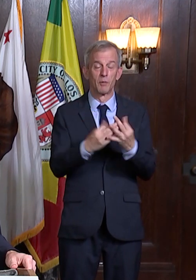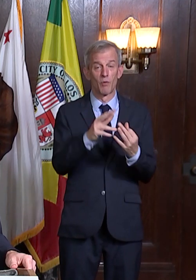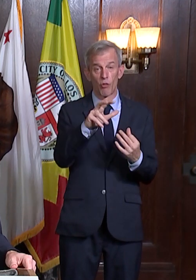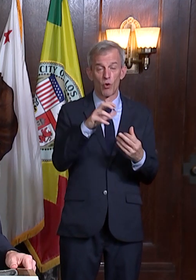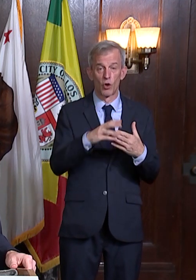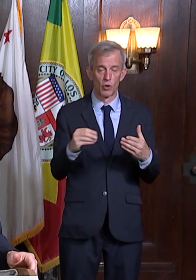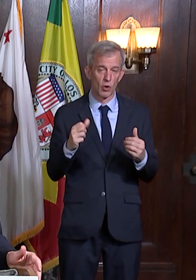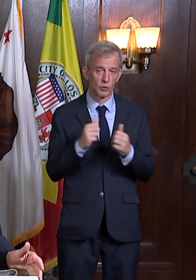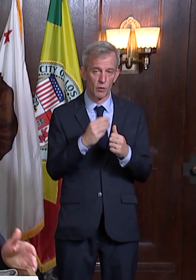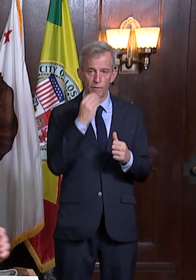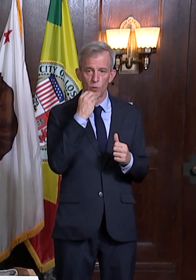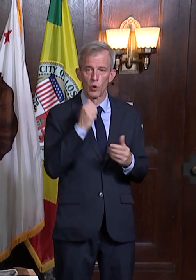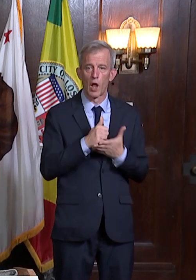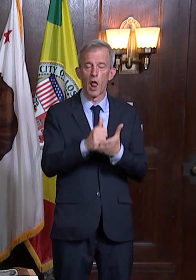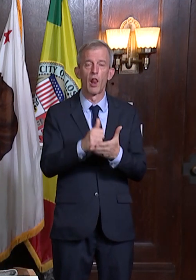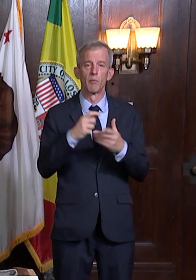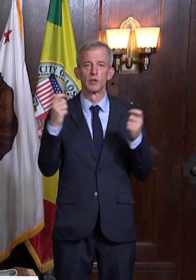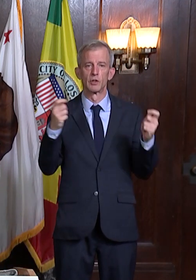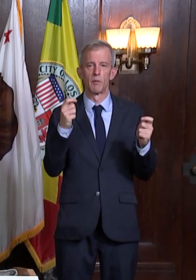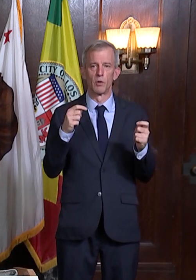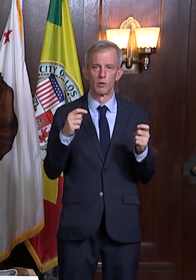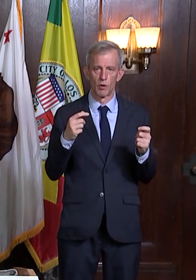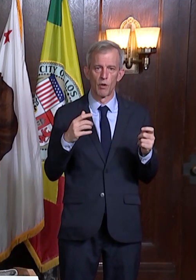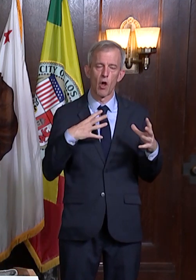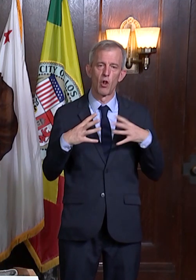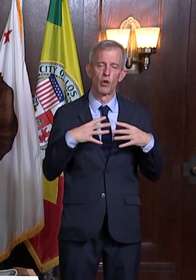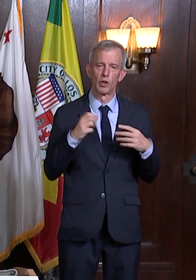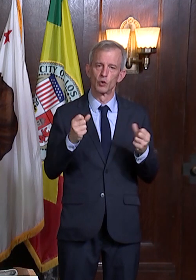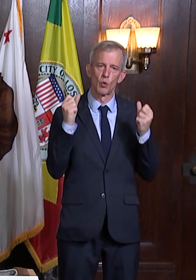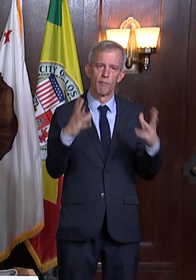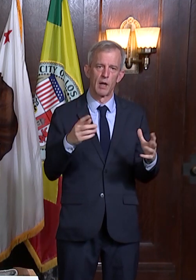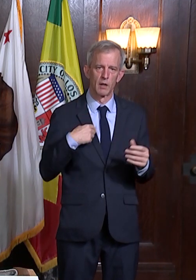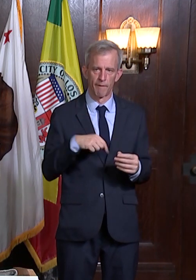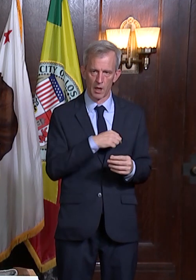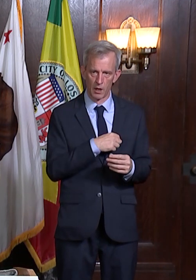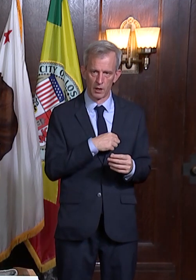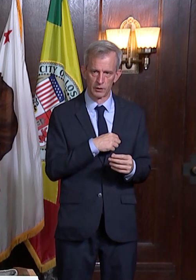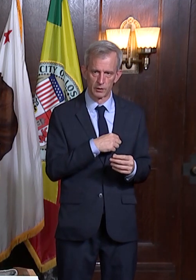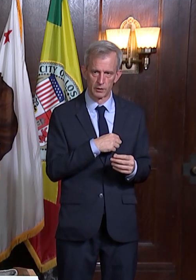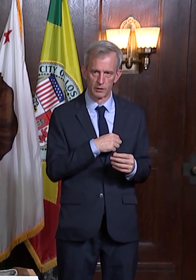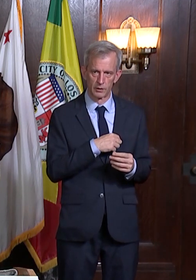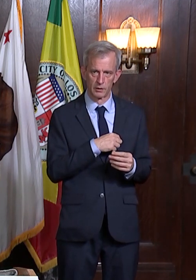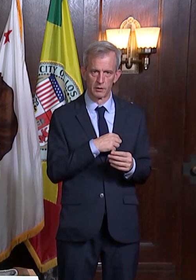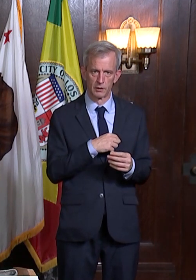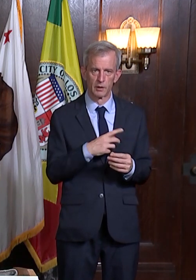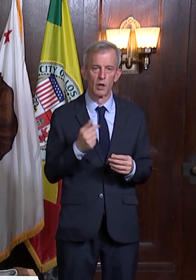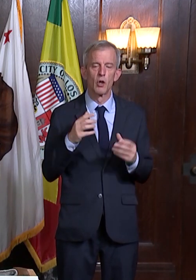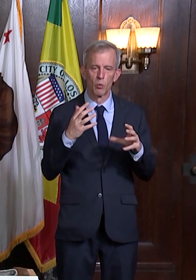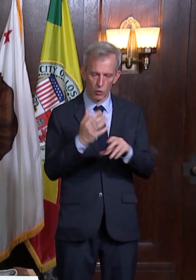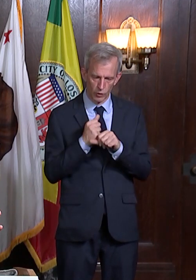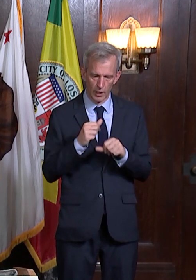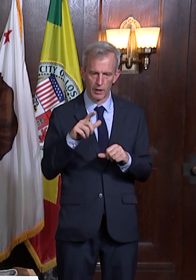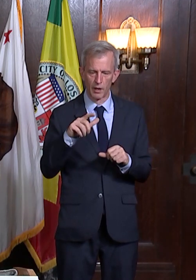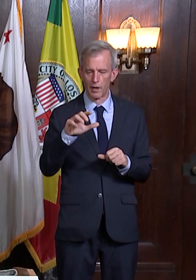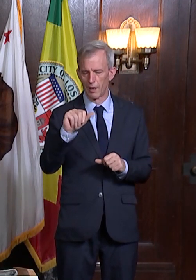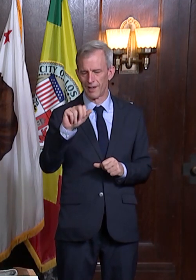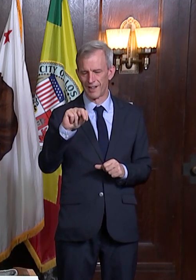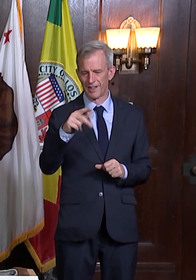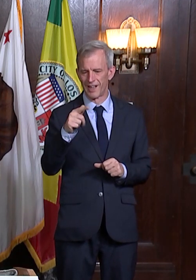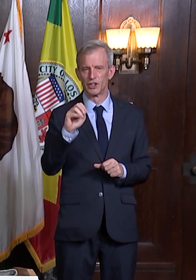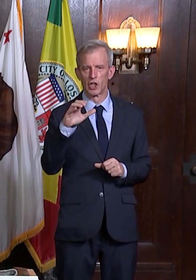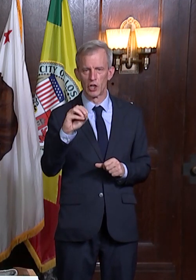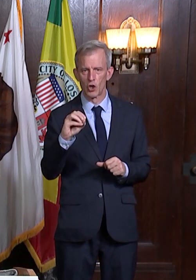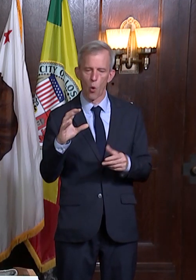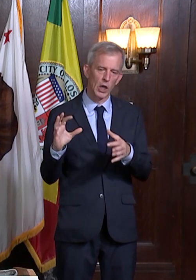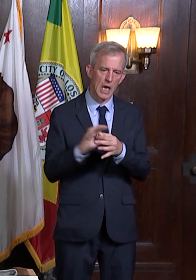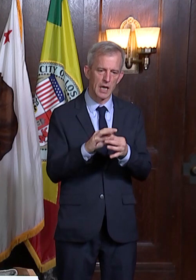food to help them celebrate these holidays as so many of us will. They'll get an Angelino Connect card, their debit cards with no